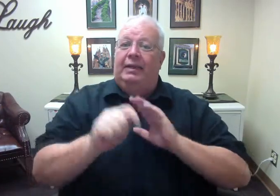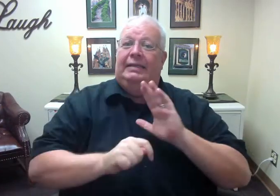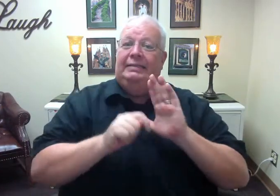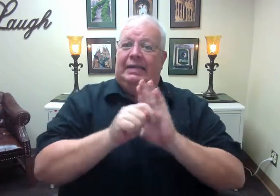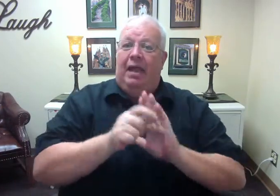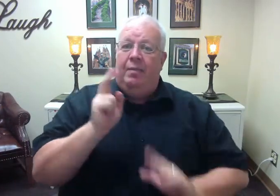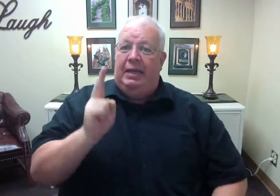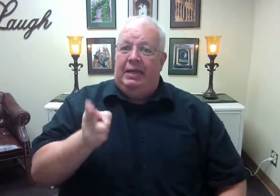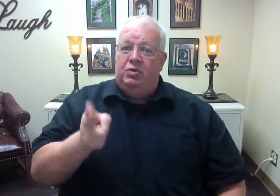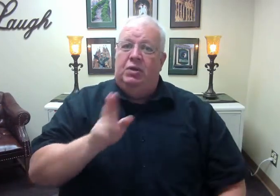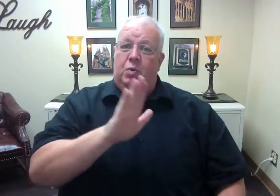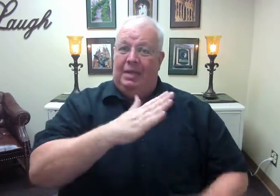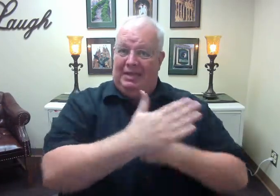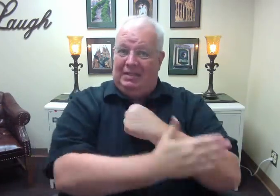a psychologist.